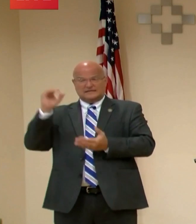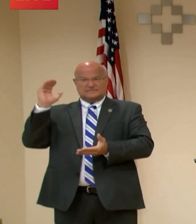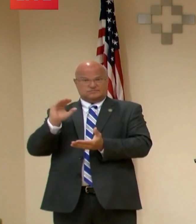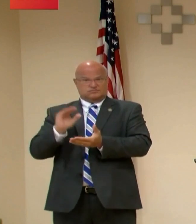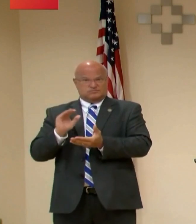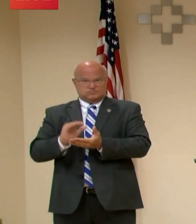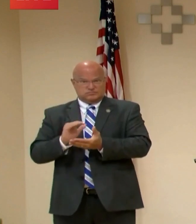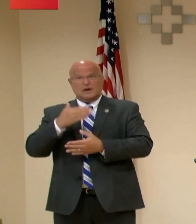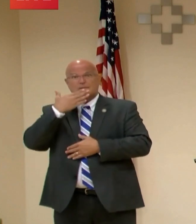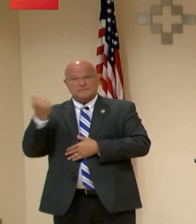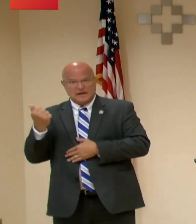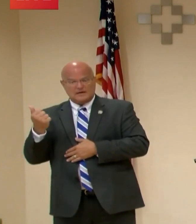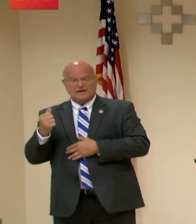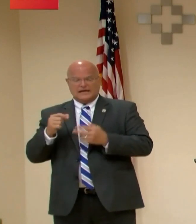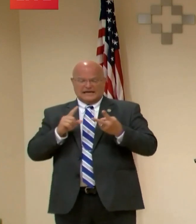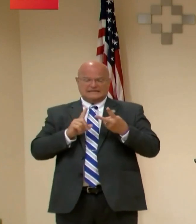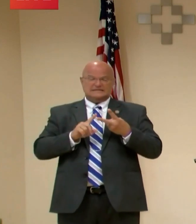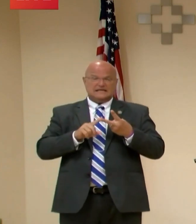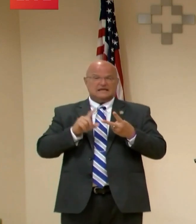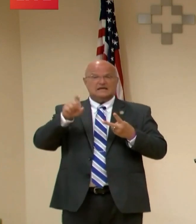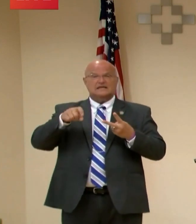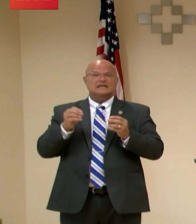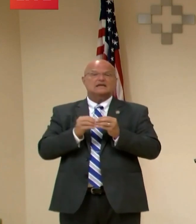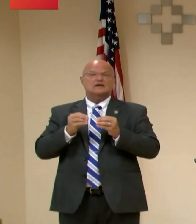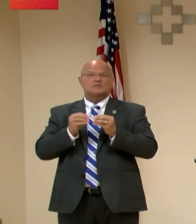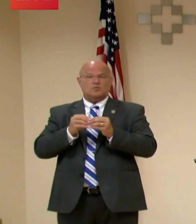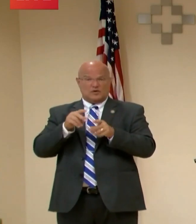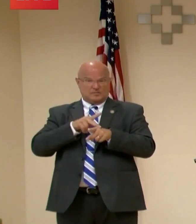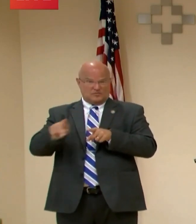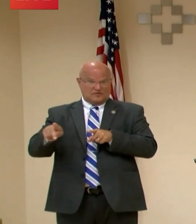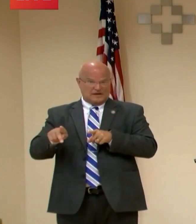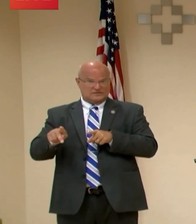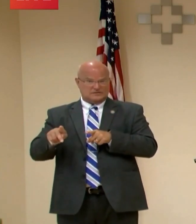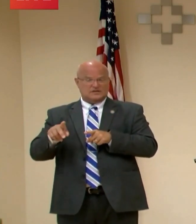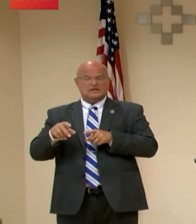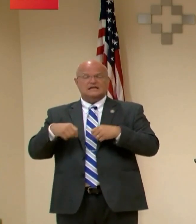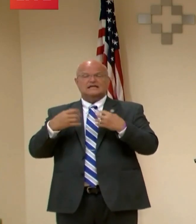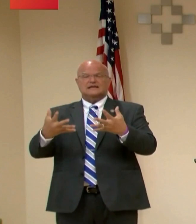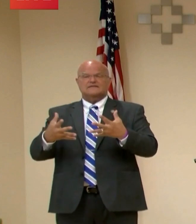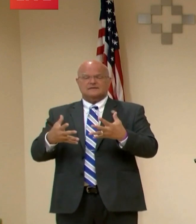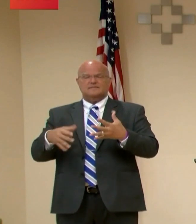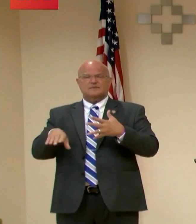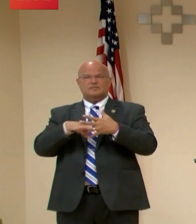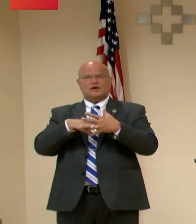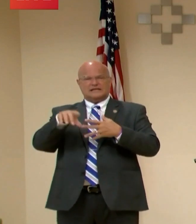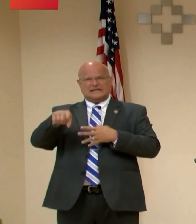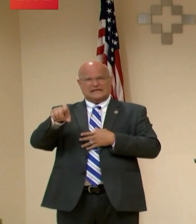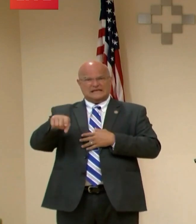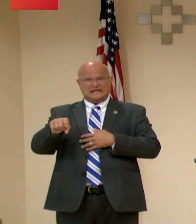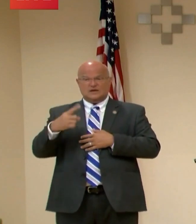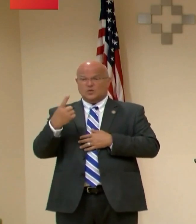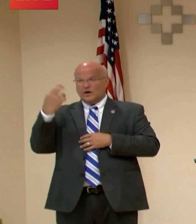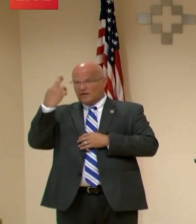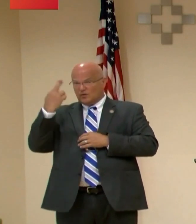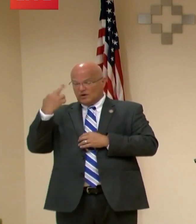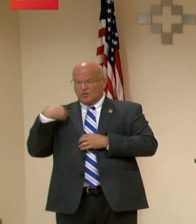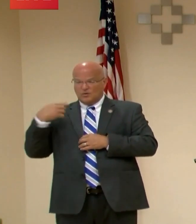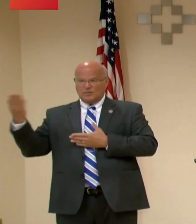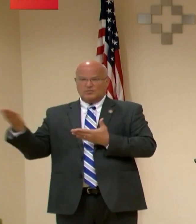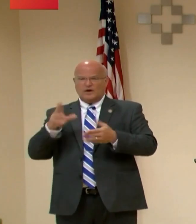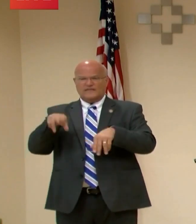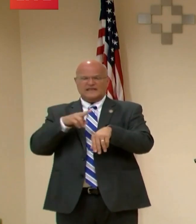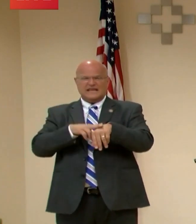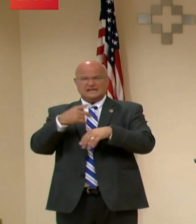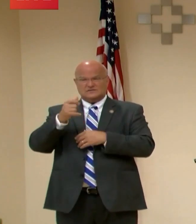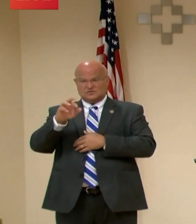deal with. And secondly, we need more in the profession to give them the breaks that they need. One of the reasons we brought the